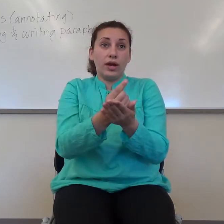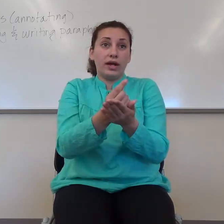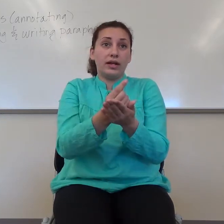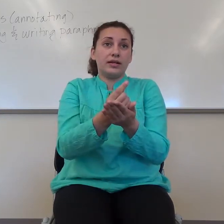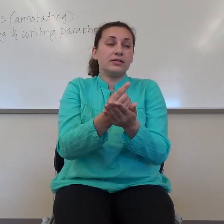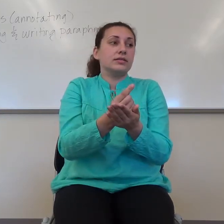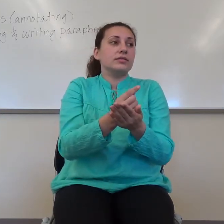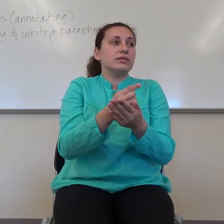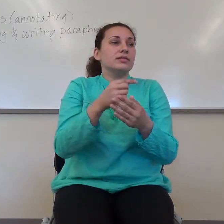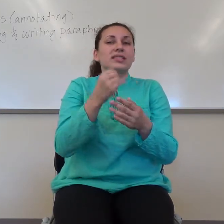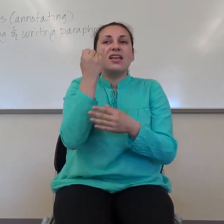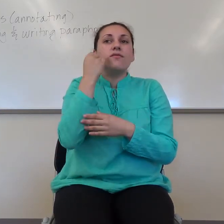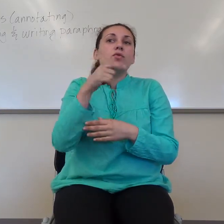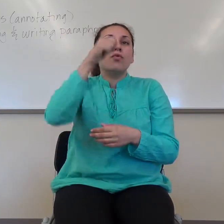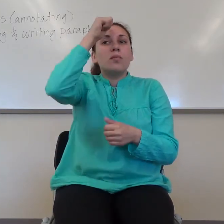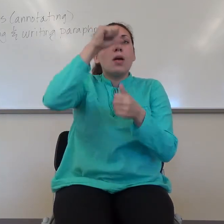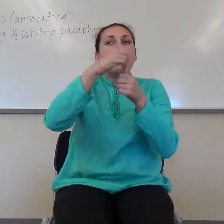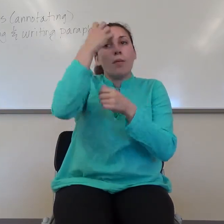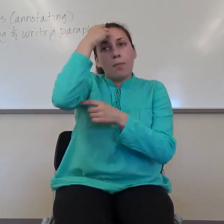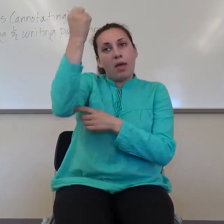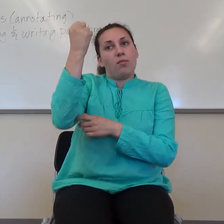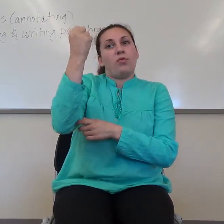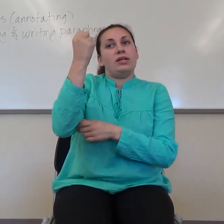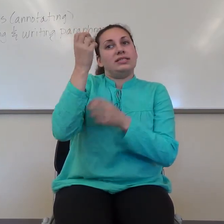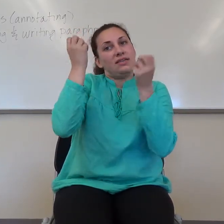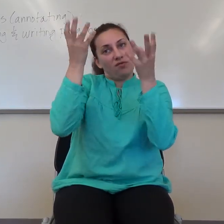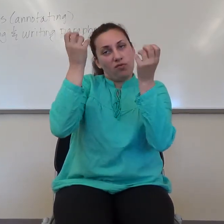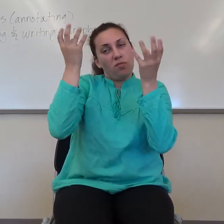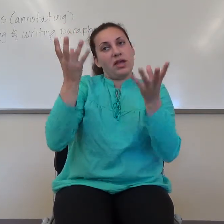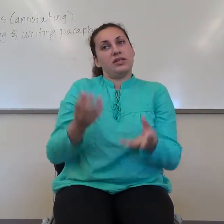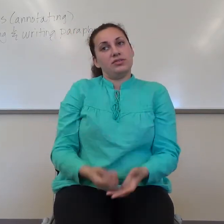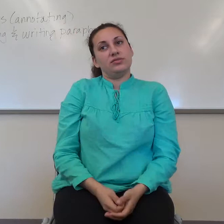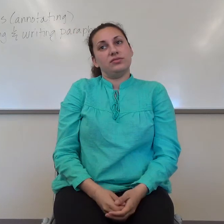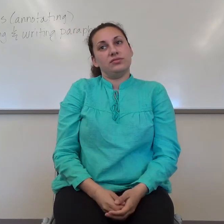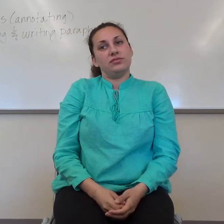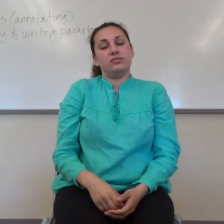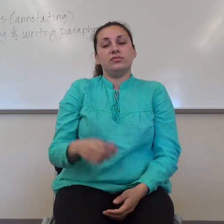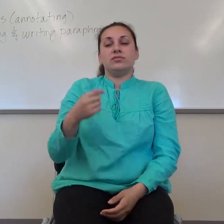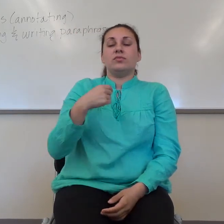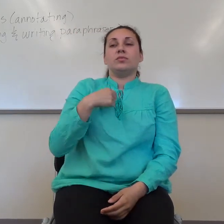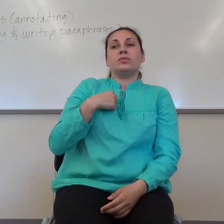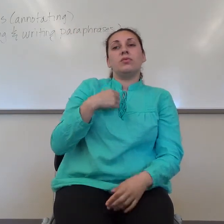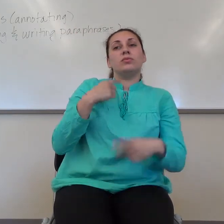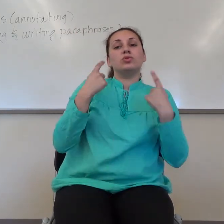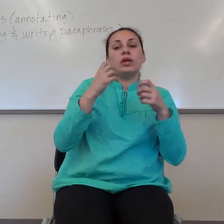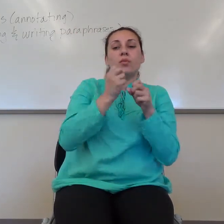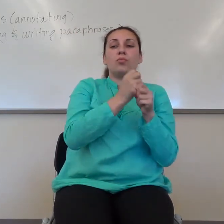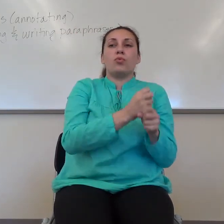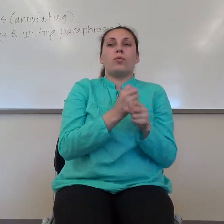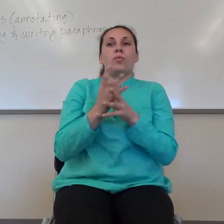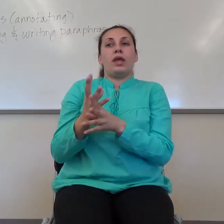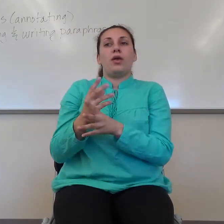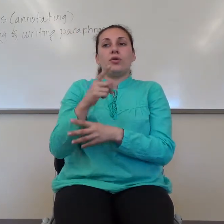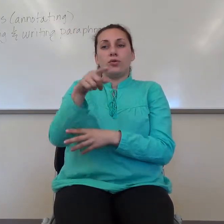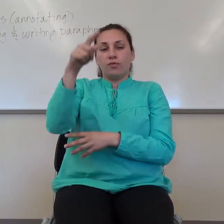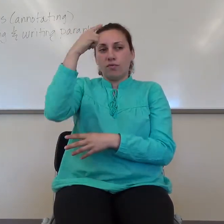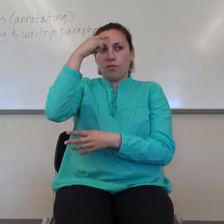stuff. So that's what we are trying to prepare you for, is how to